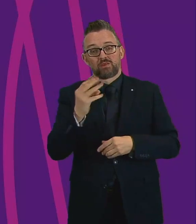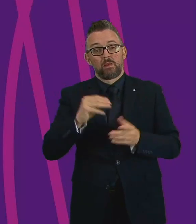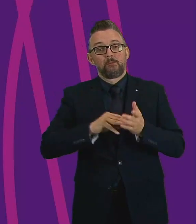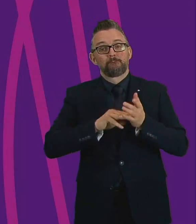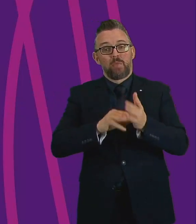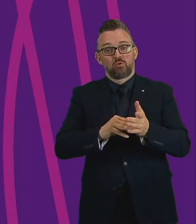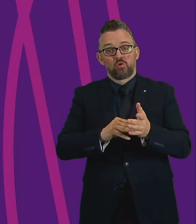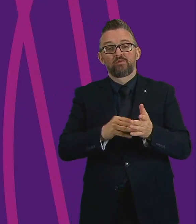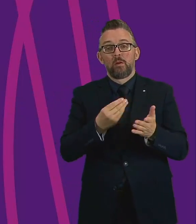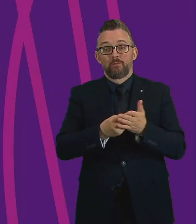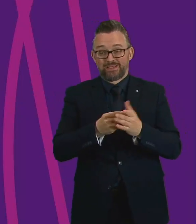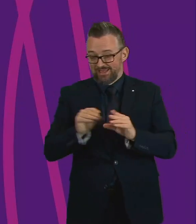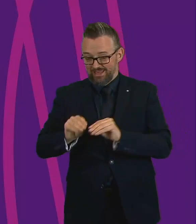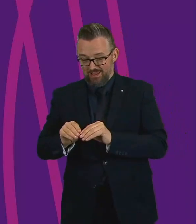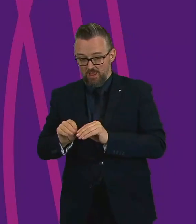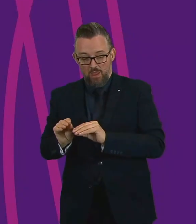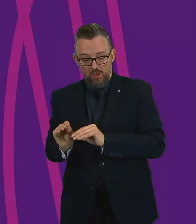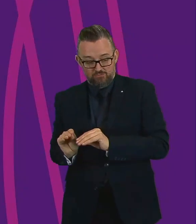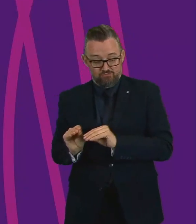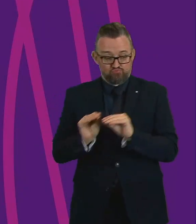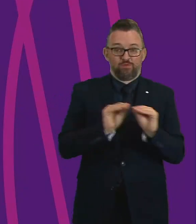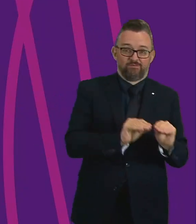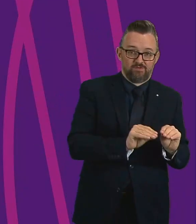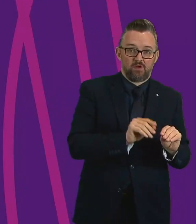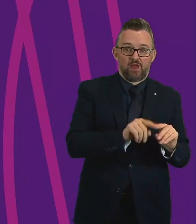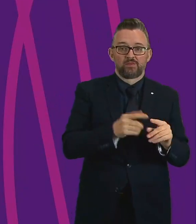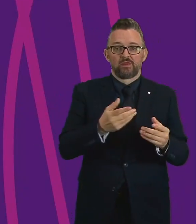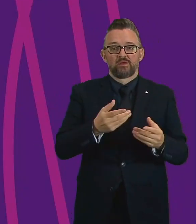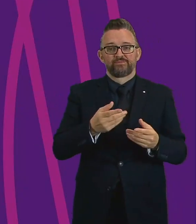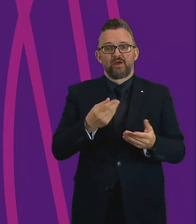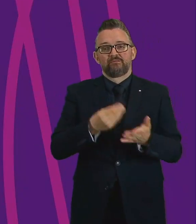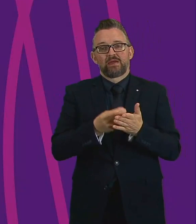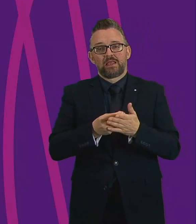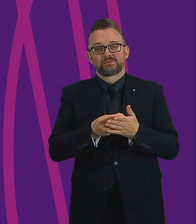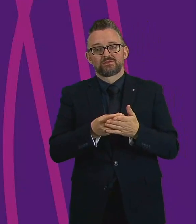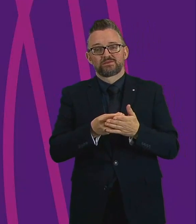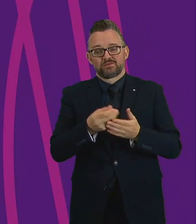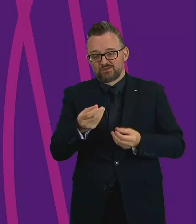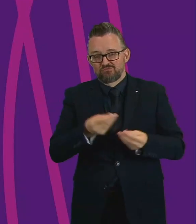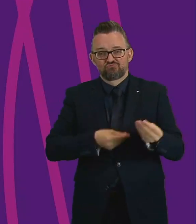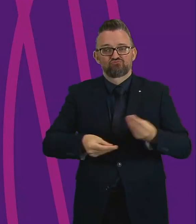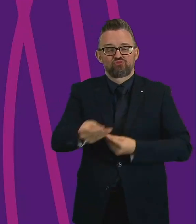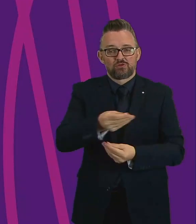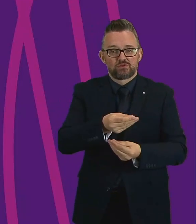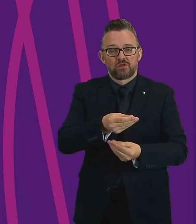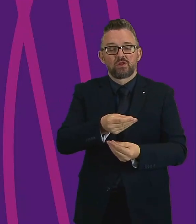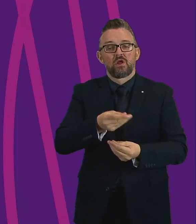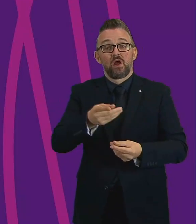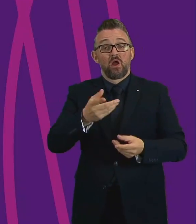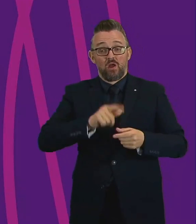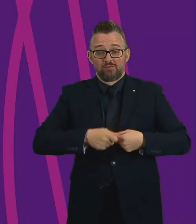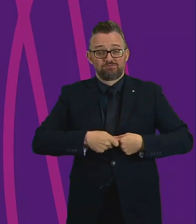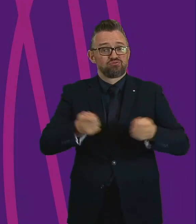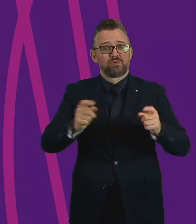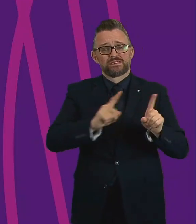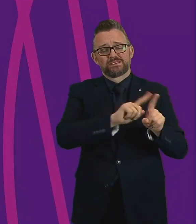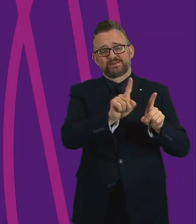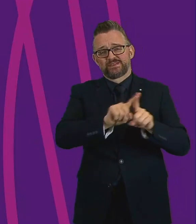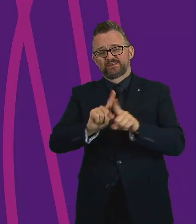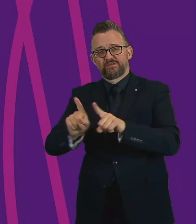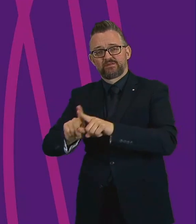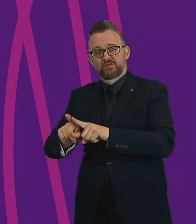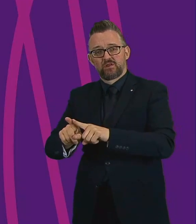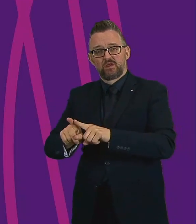of reallocated capital and financial transaction investment to be deployed across a range of activity